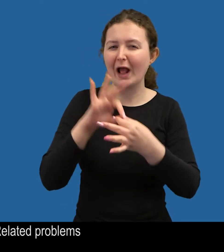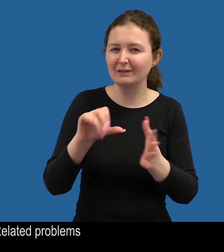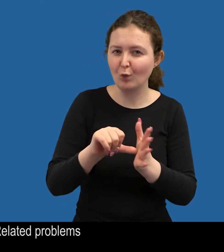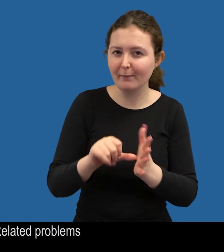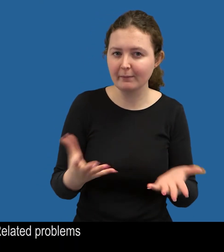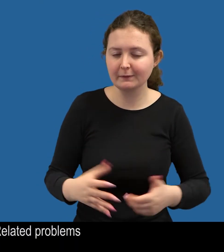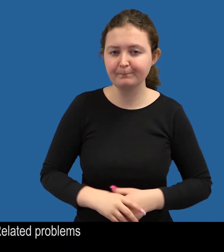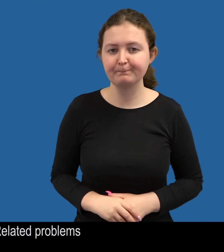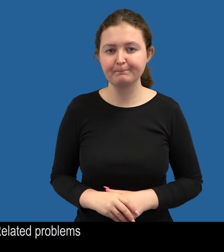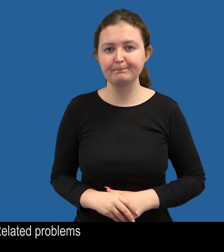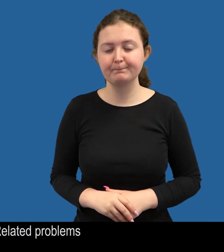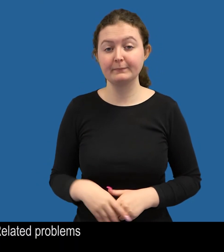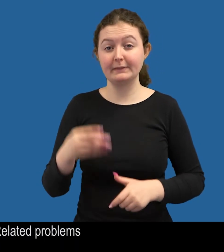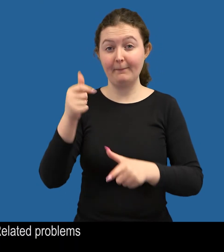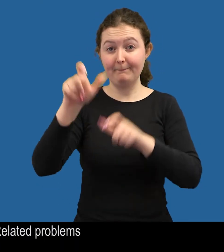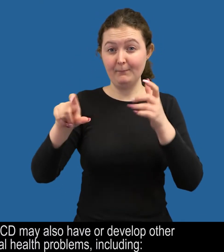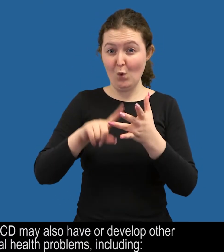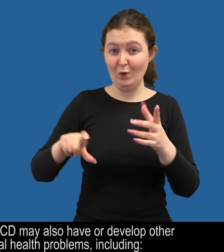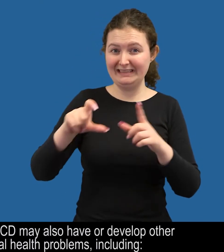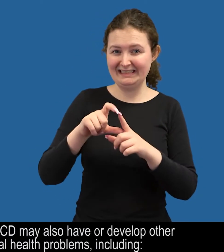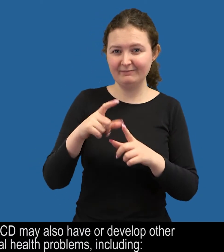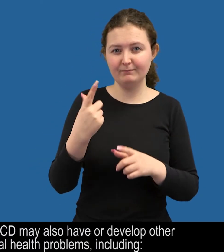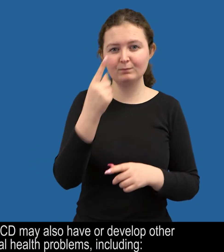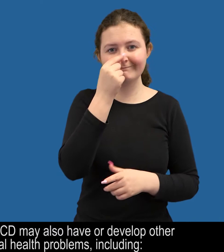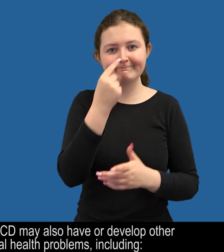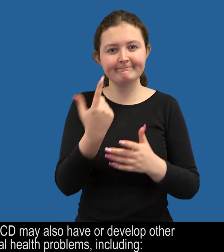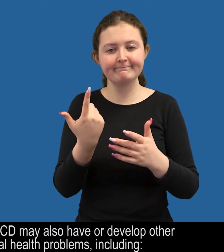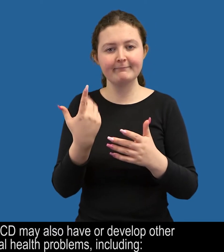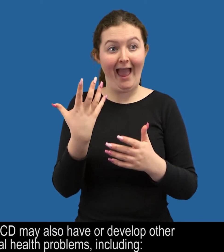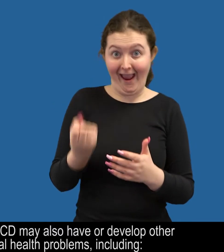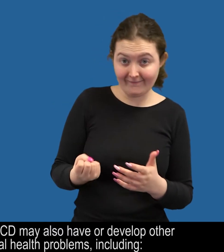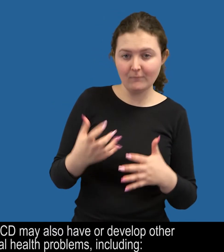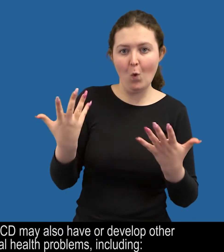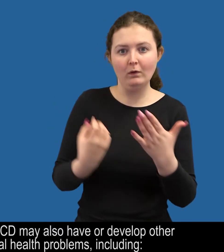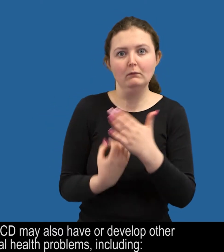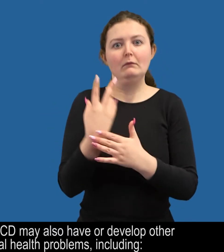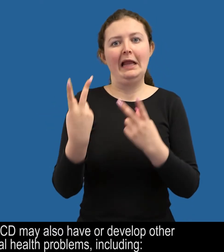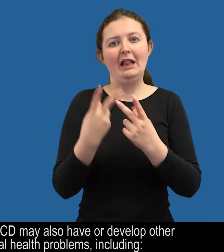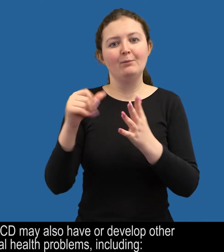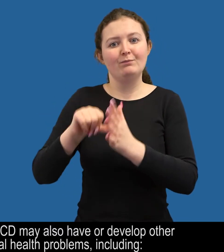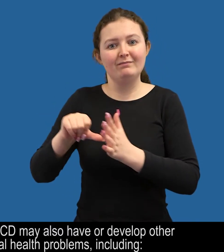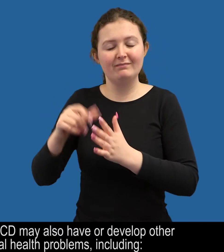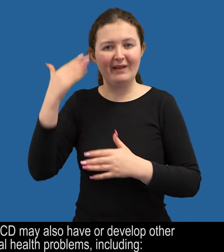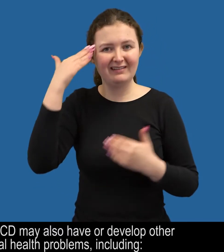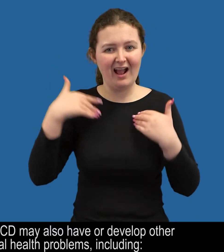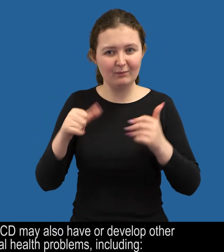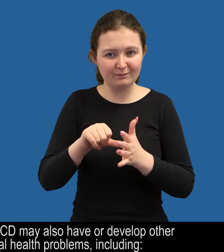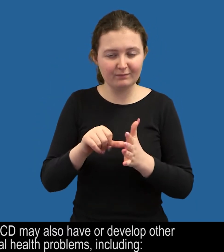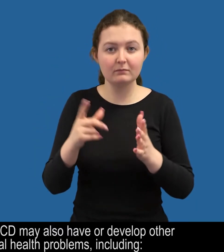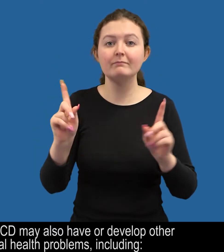Related problems. Some people with OCD may also have or develop other serious mental health problems, including